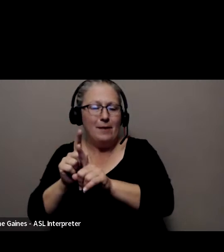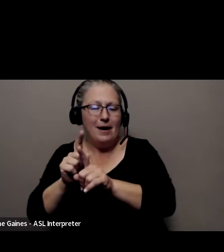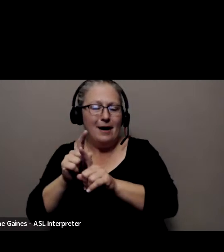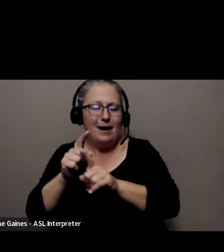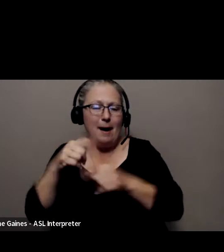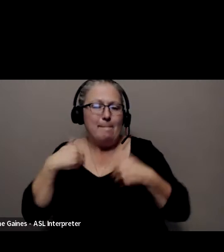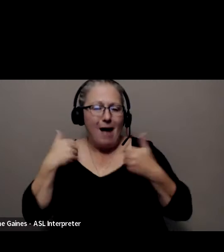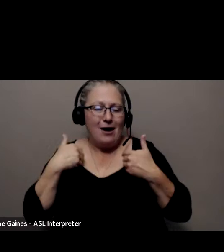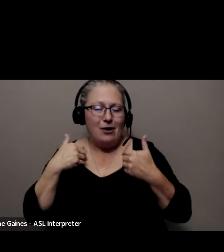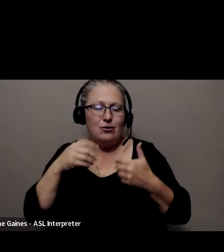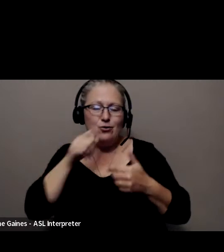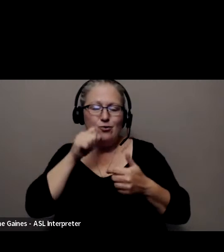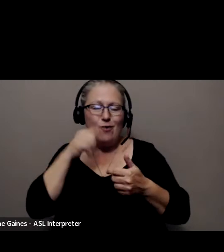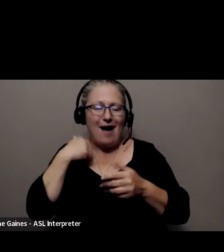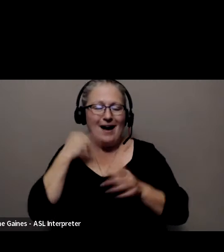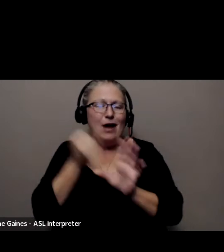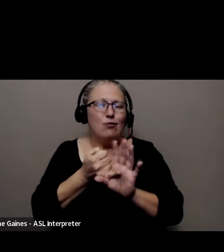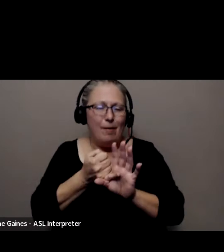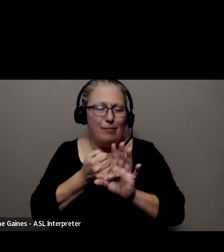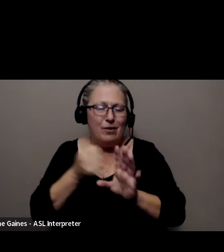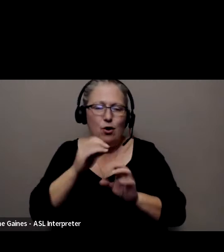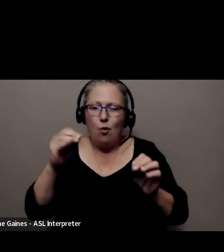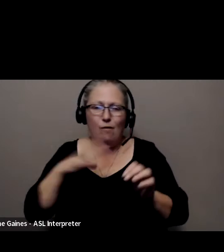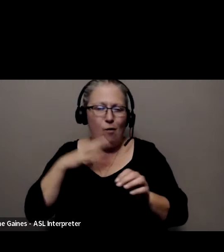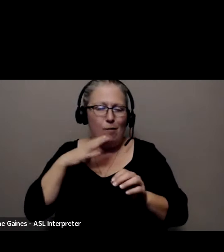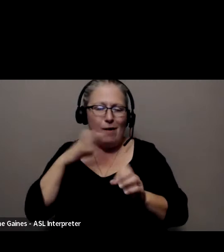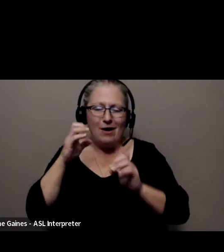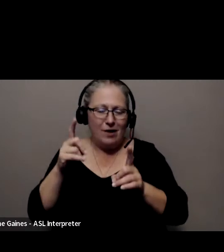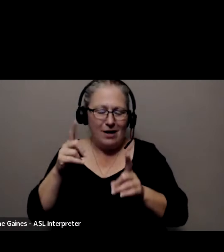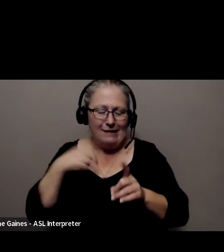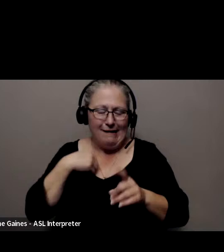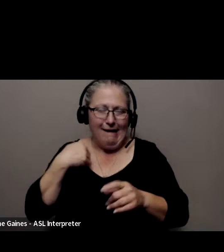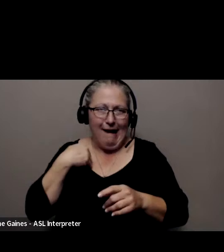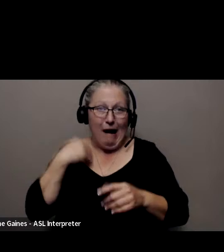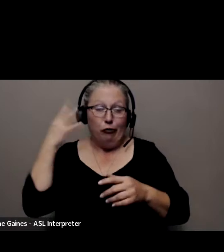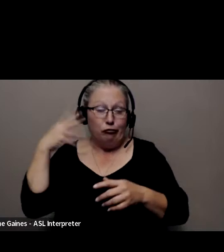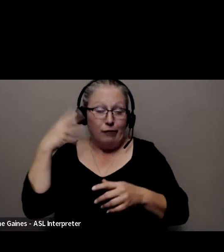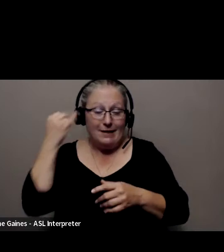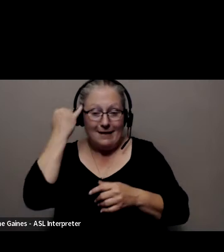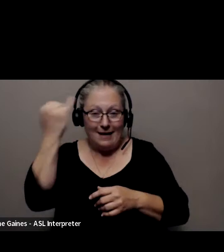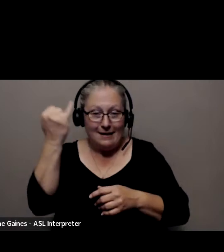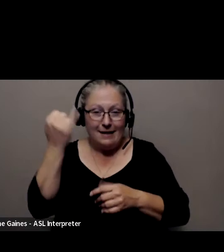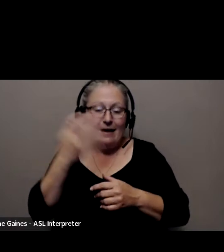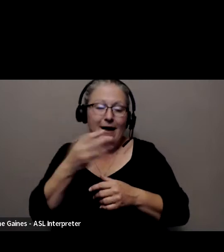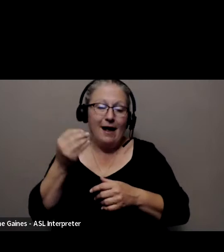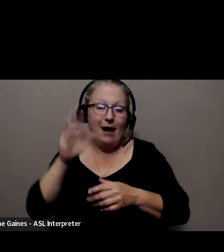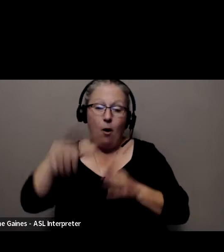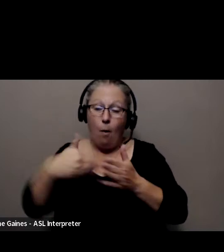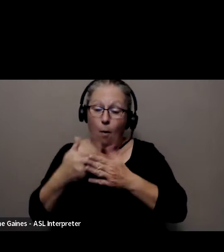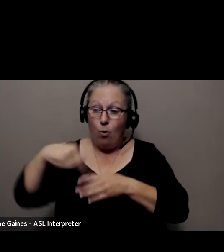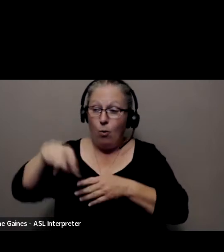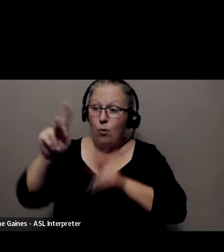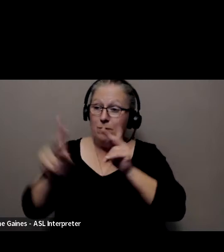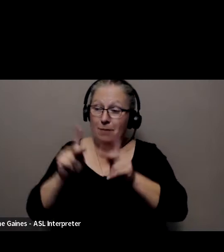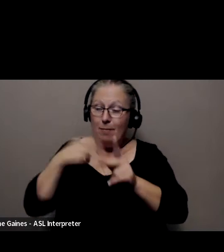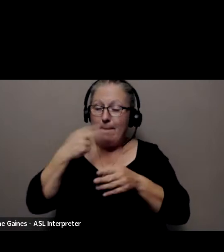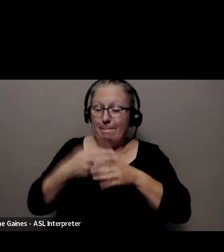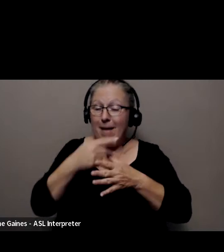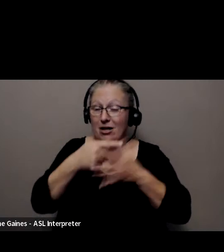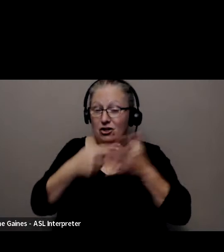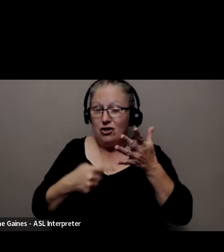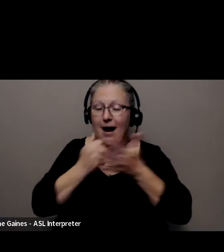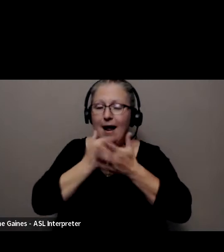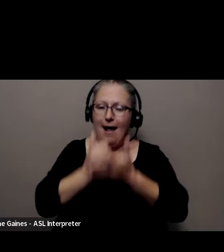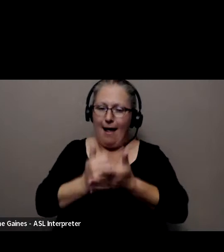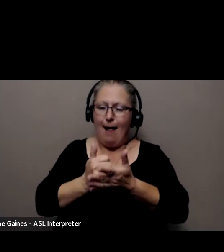interrupted formal education. So I had this crazy idea, and all those people I mentioned helped shape